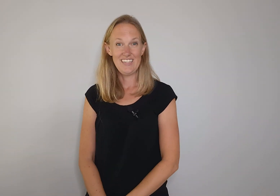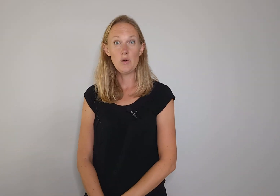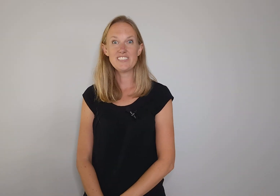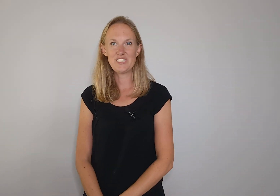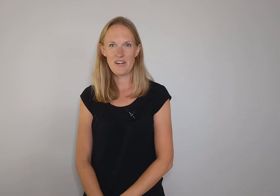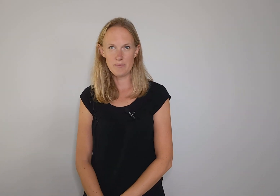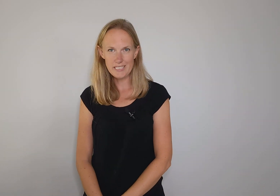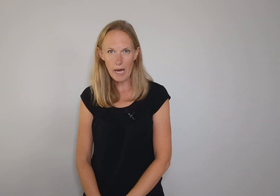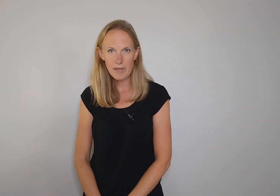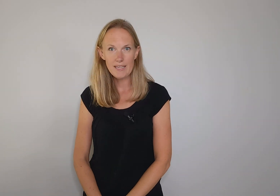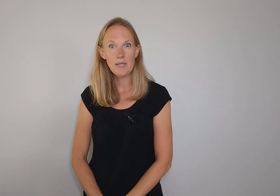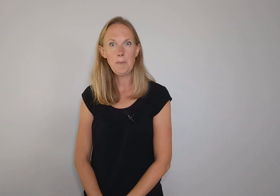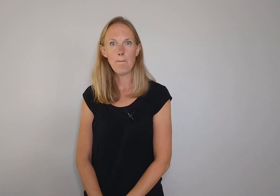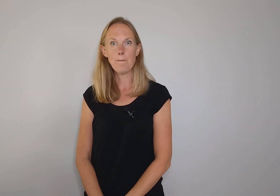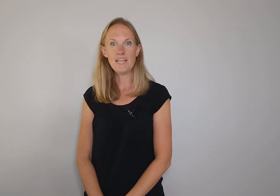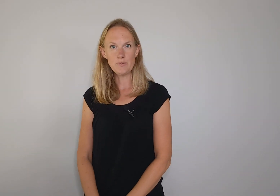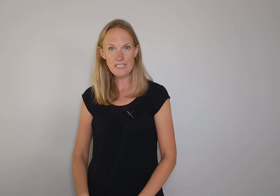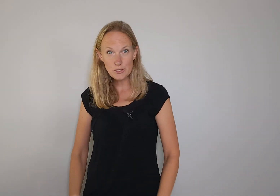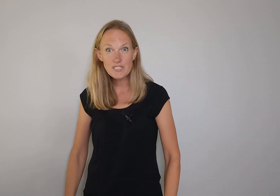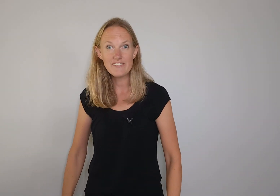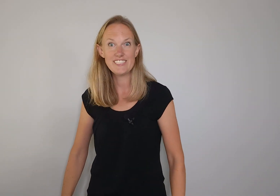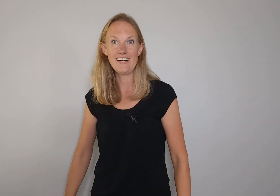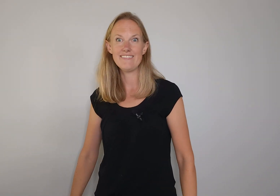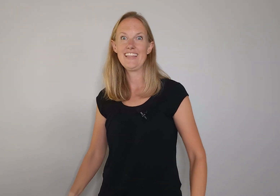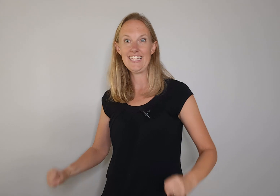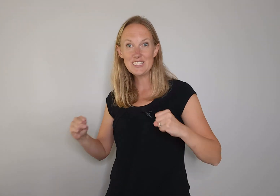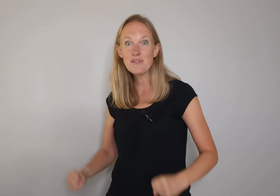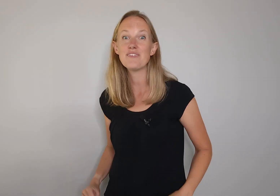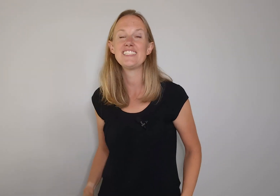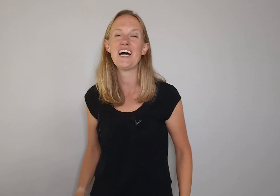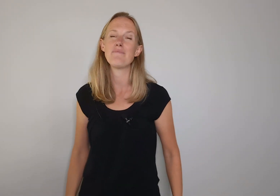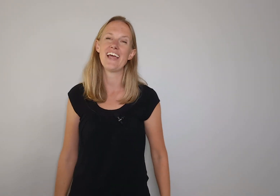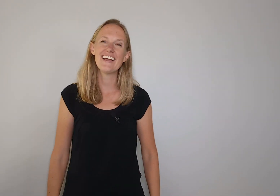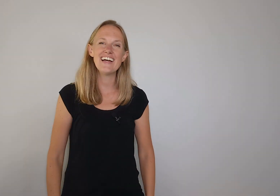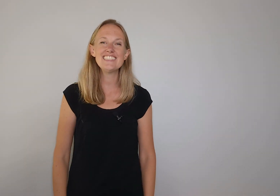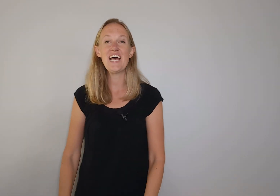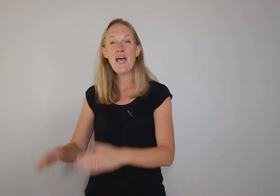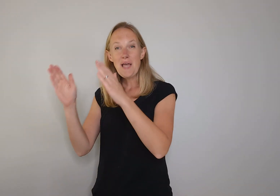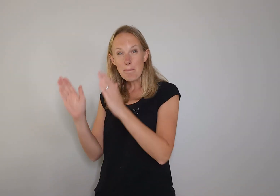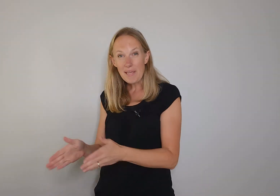Who wants to try it from the top? Because we can do tough stuff. Let's do it from the top. Okay, guys?